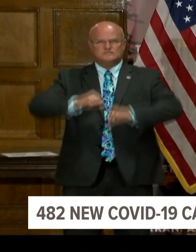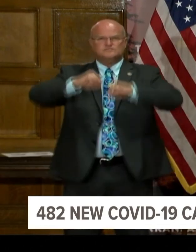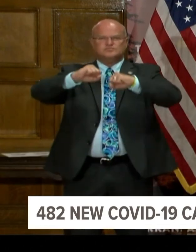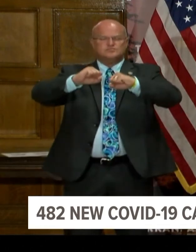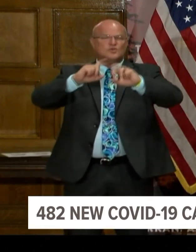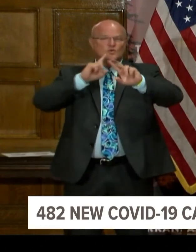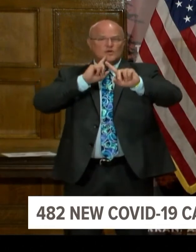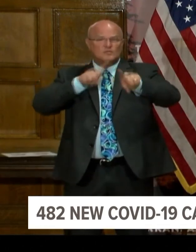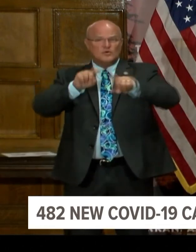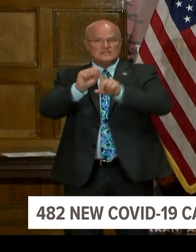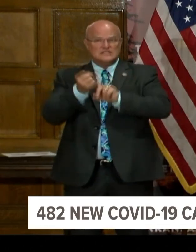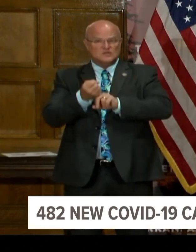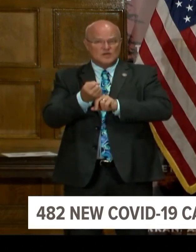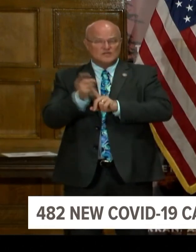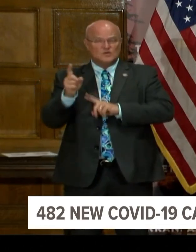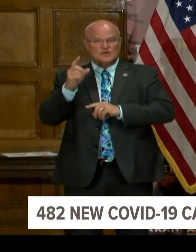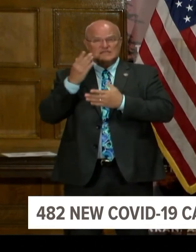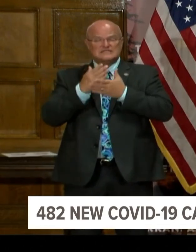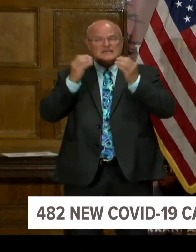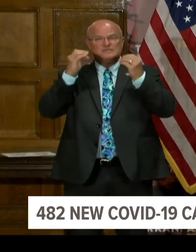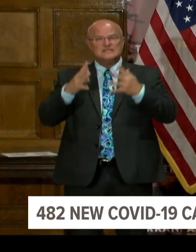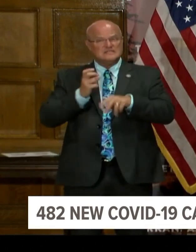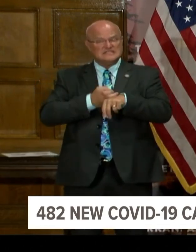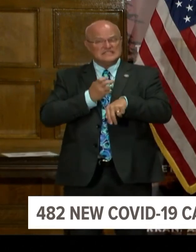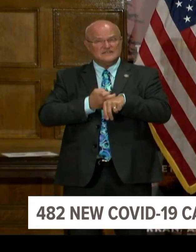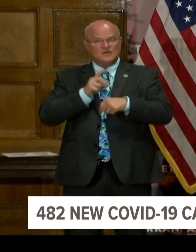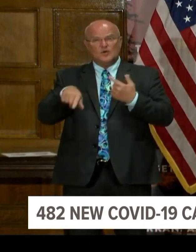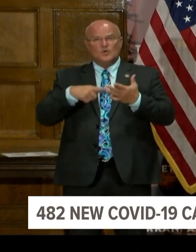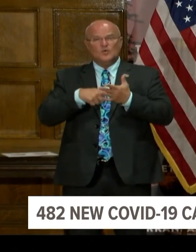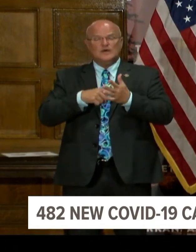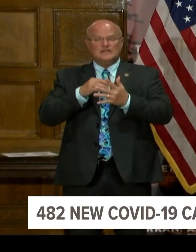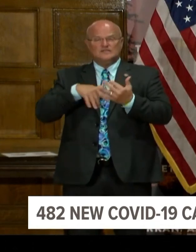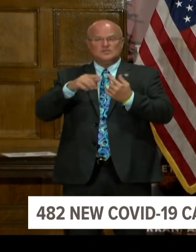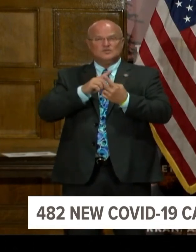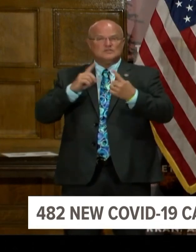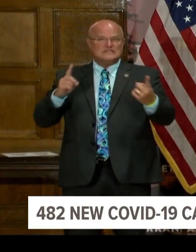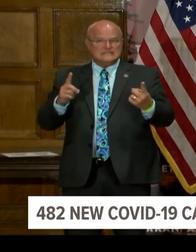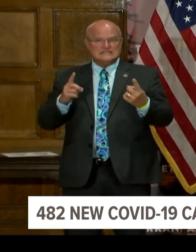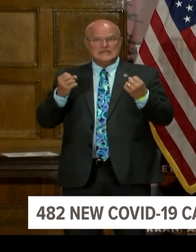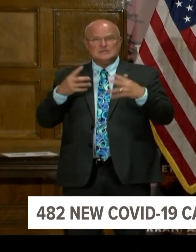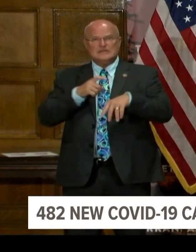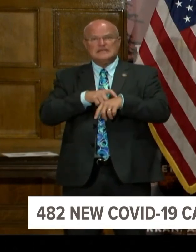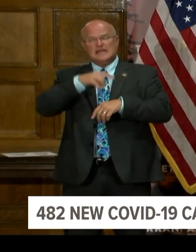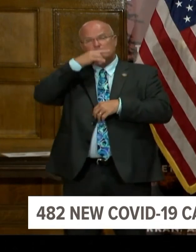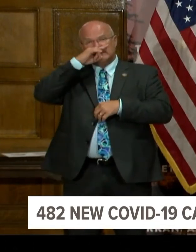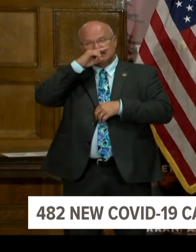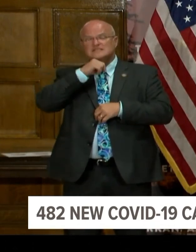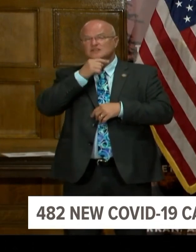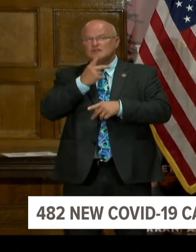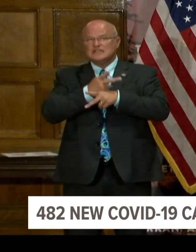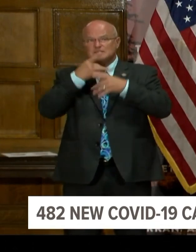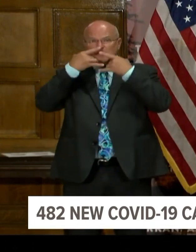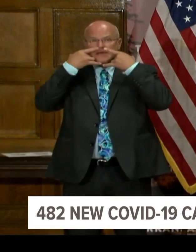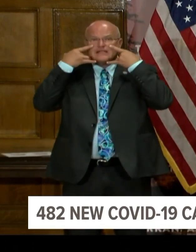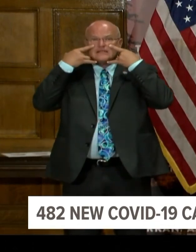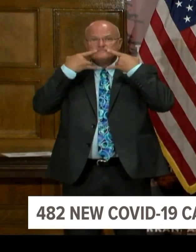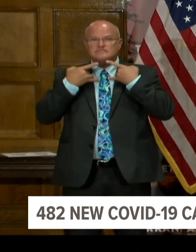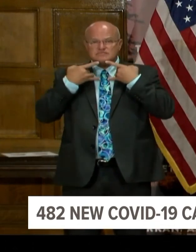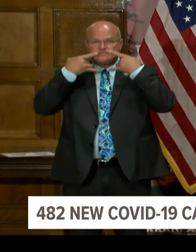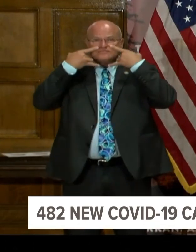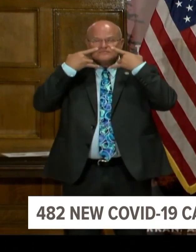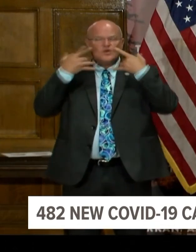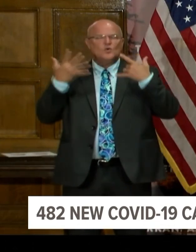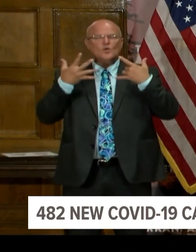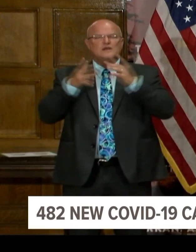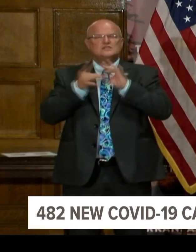of situations where some teachers, it's difficult for them to social distance, and a lot of times kids don't always keep their mask on all day. So